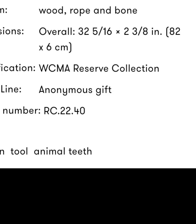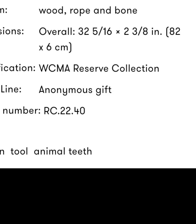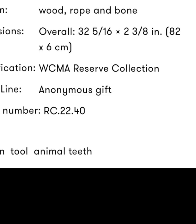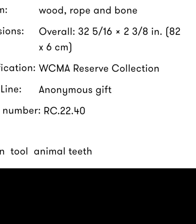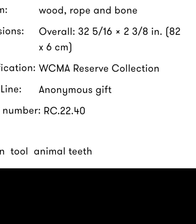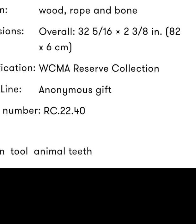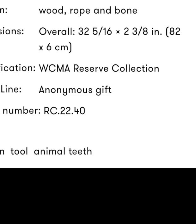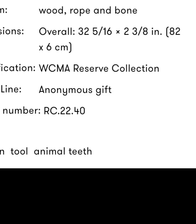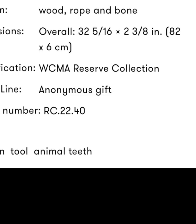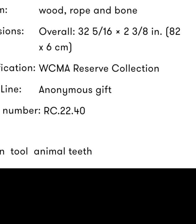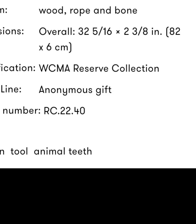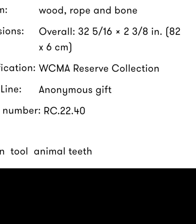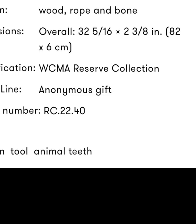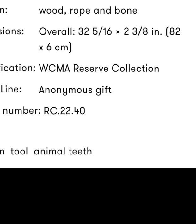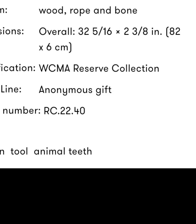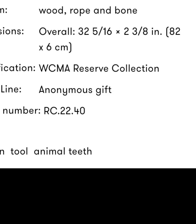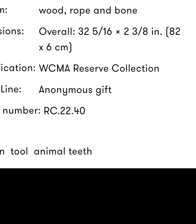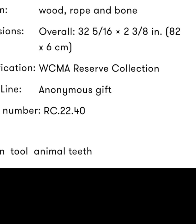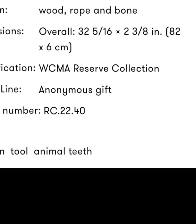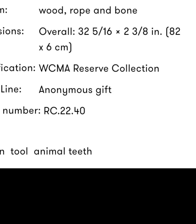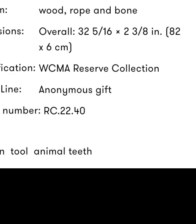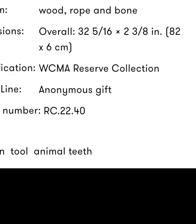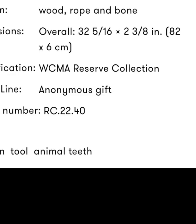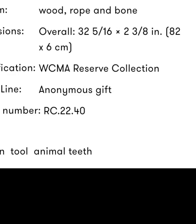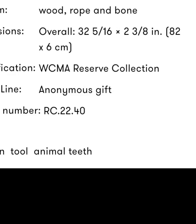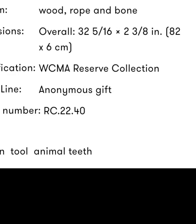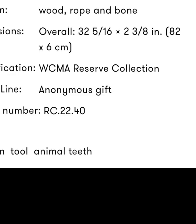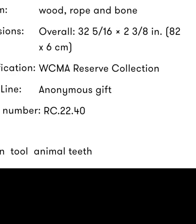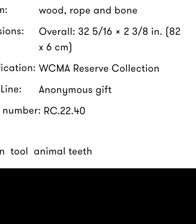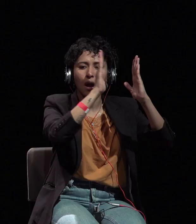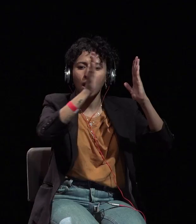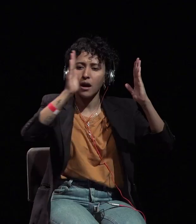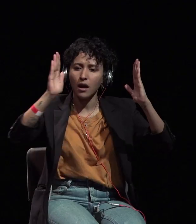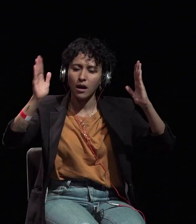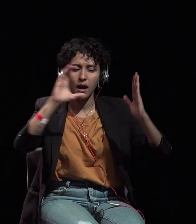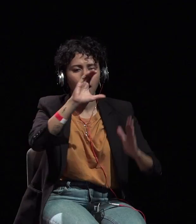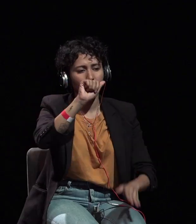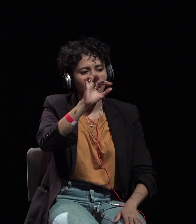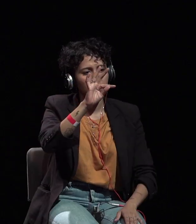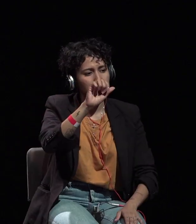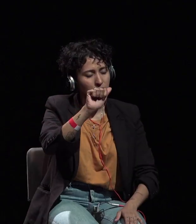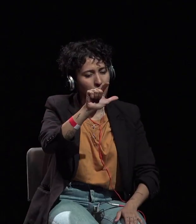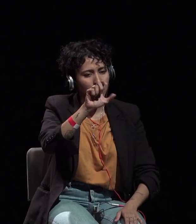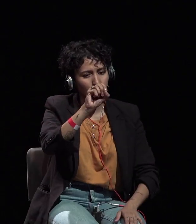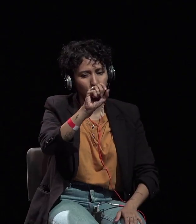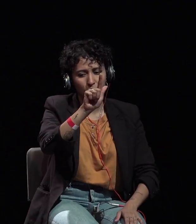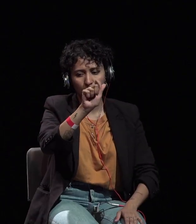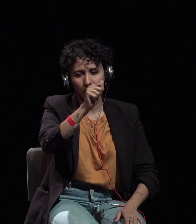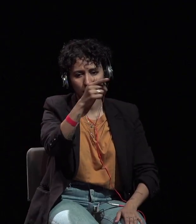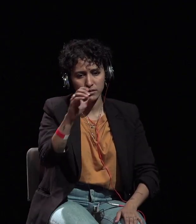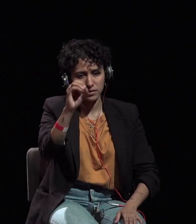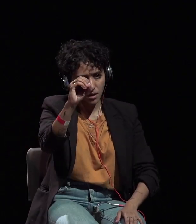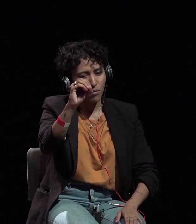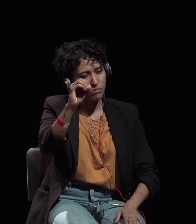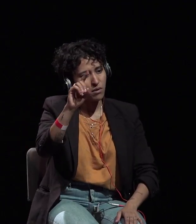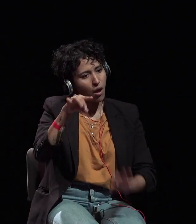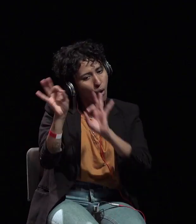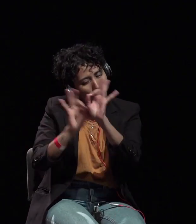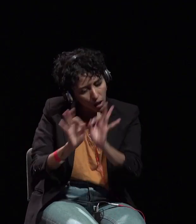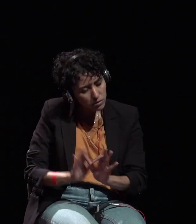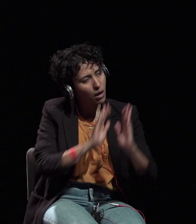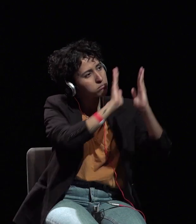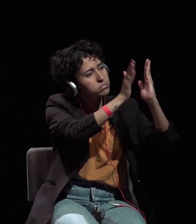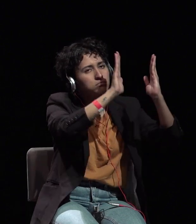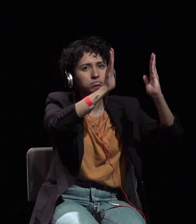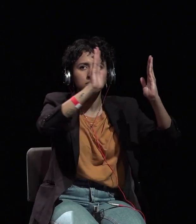college museum, TMS, the museum system, which I'm sure some of you might have come across before, catalogs according to artist, title, and medium,